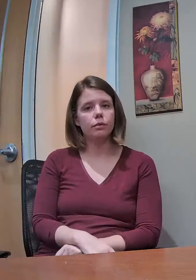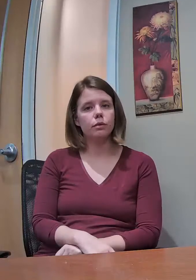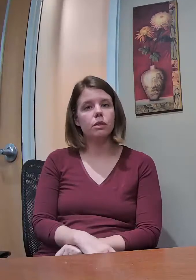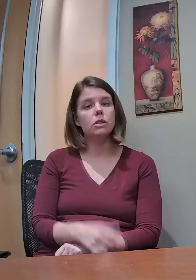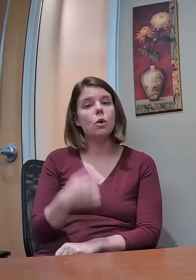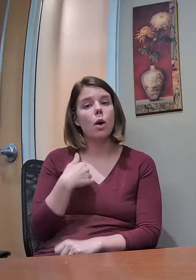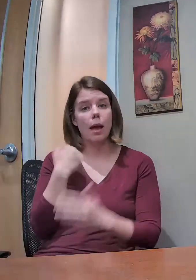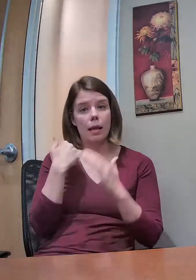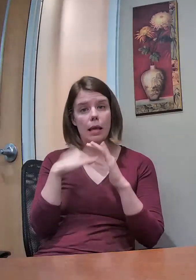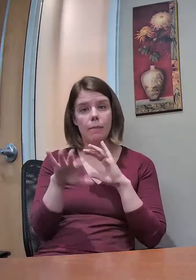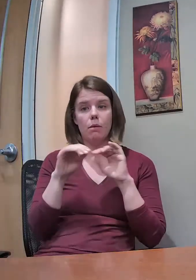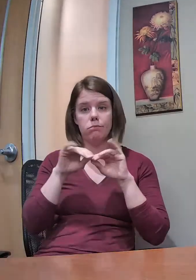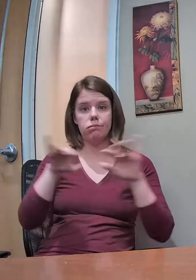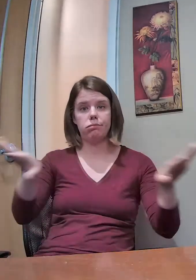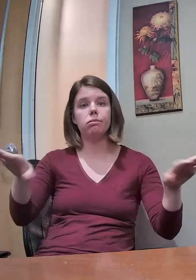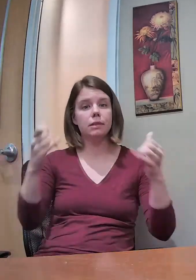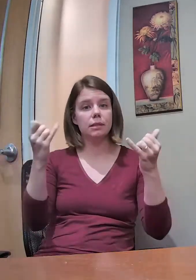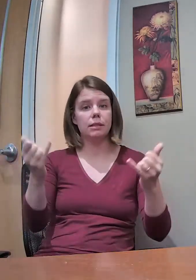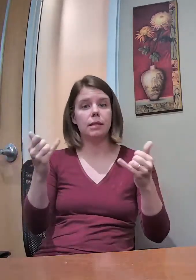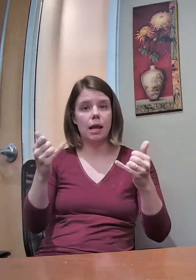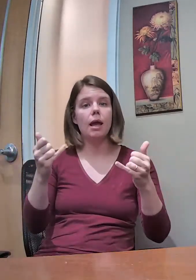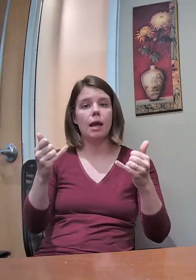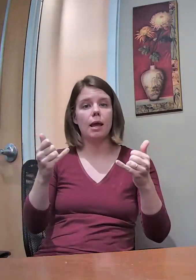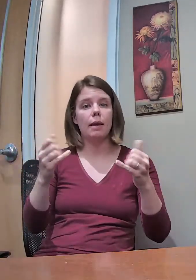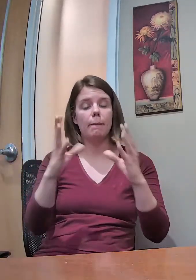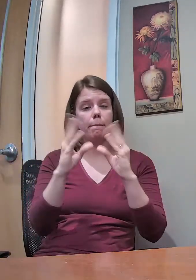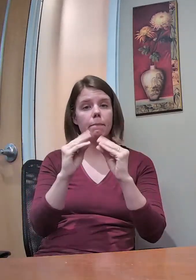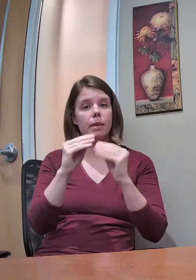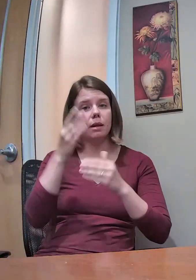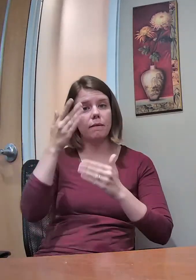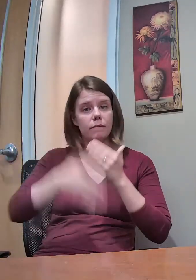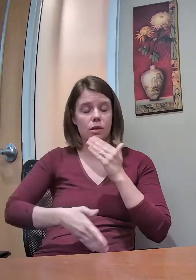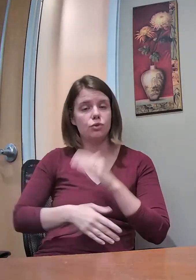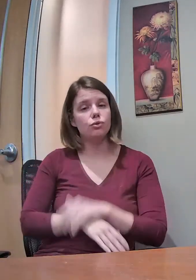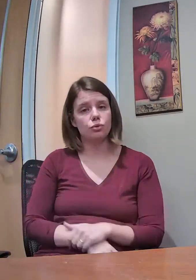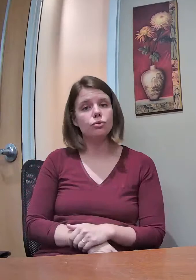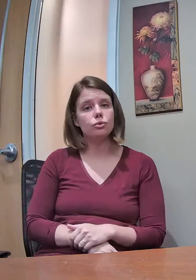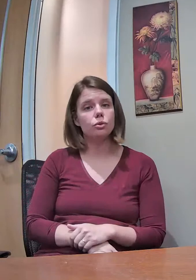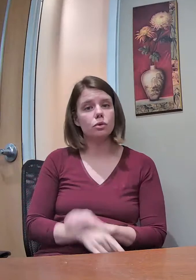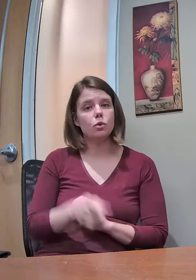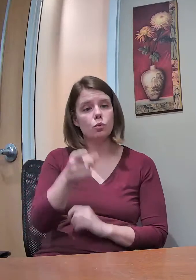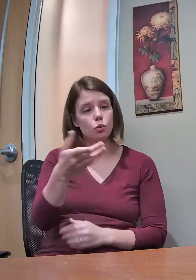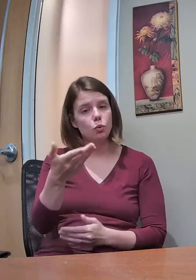to you today after our meeting so that you have it and